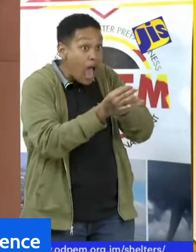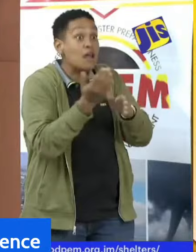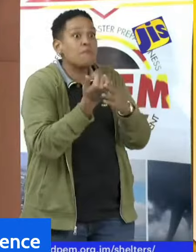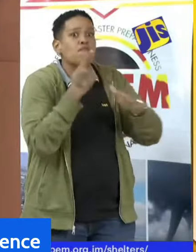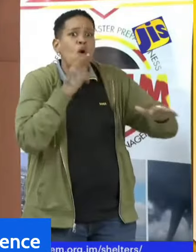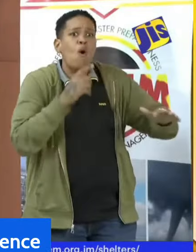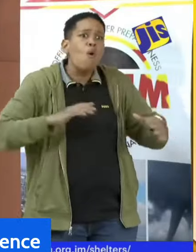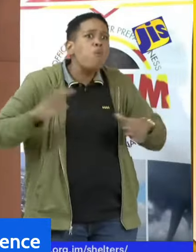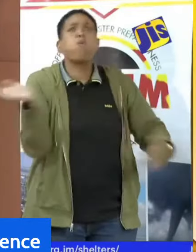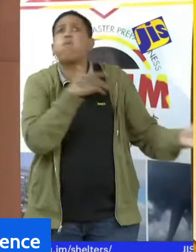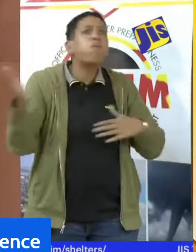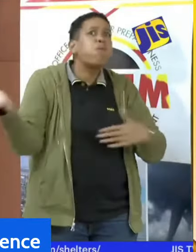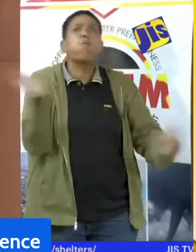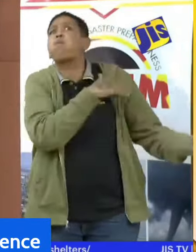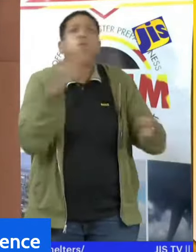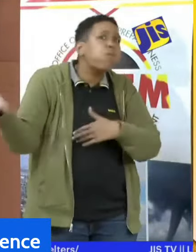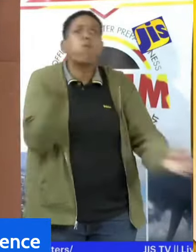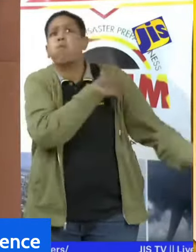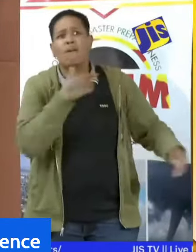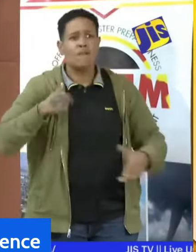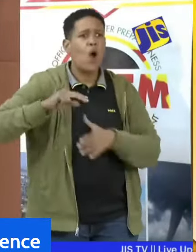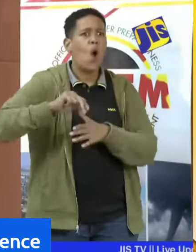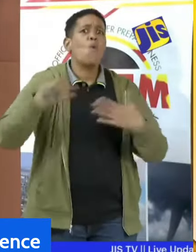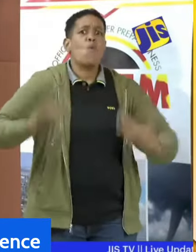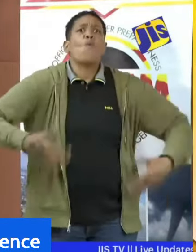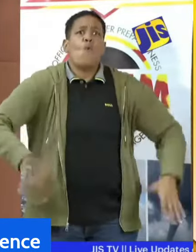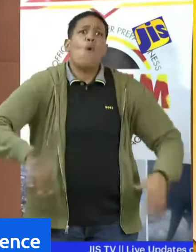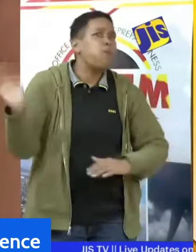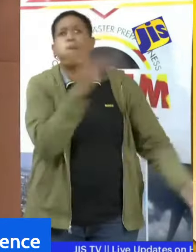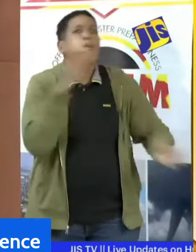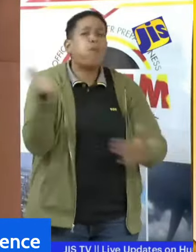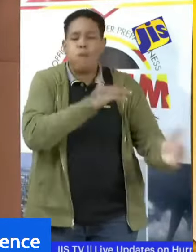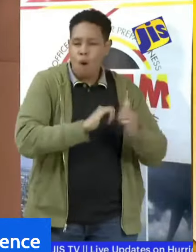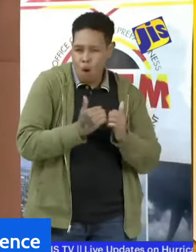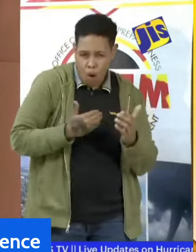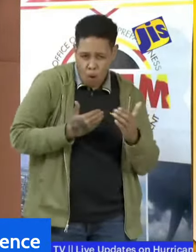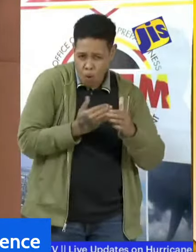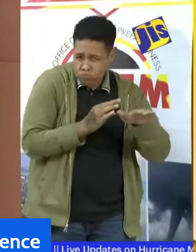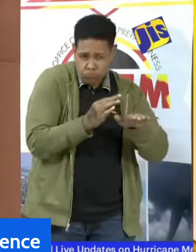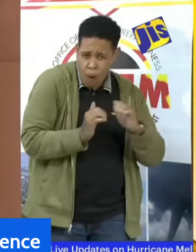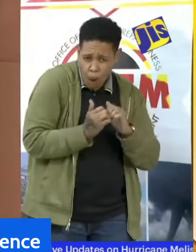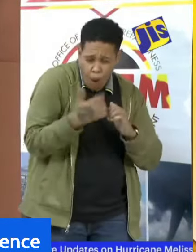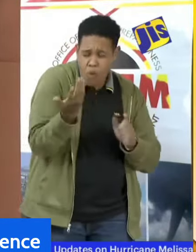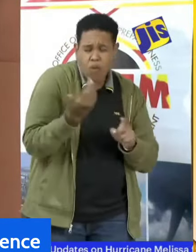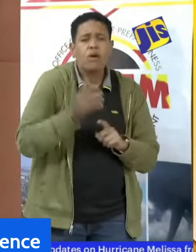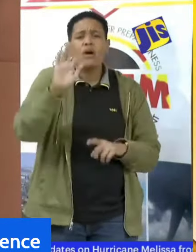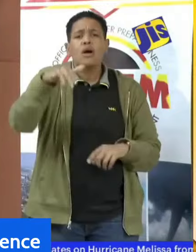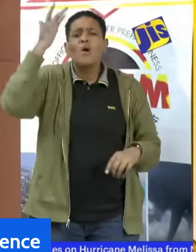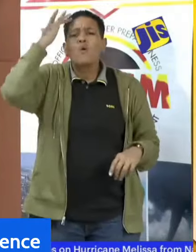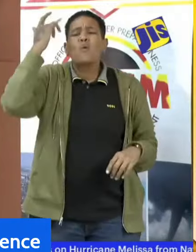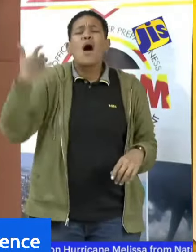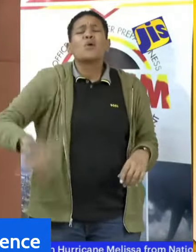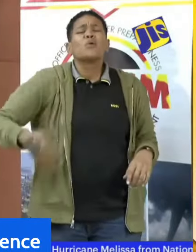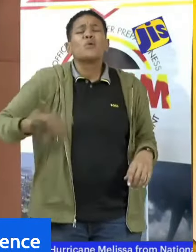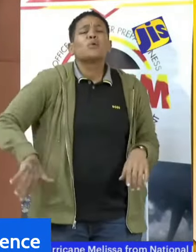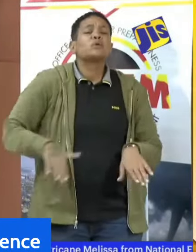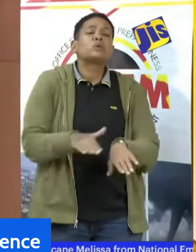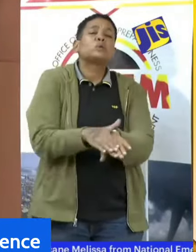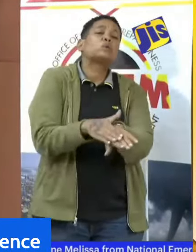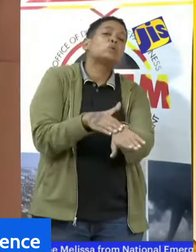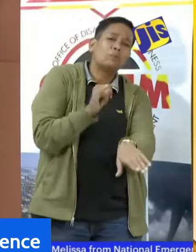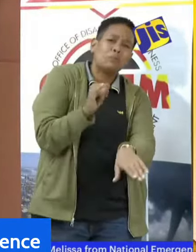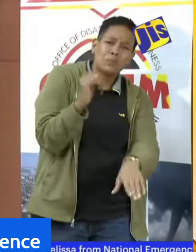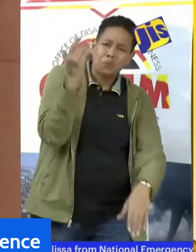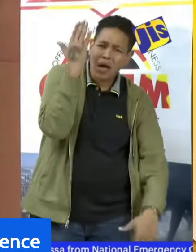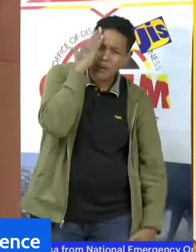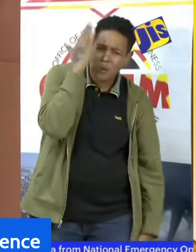hurricane force wind is felt? And someone else was asking, why has this moved so slowly? They want a